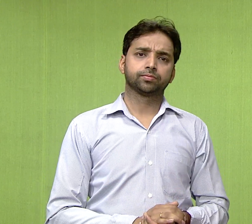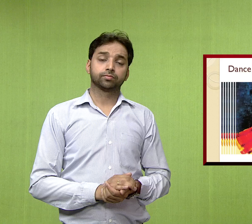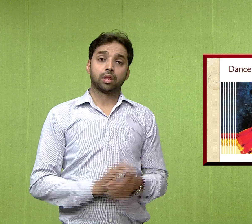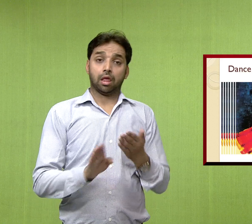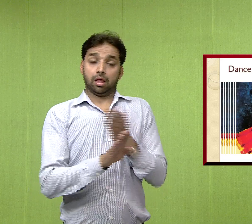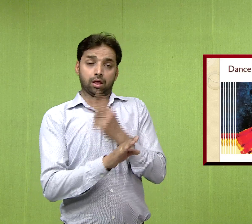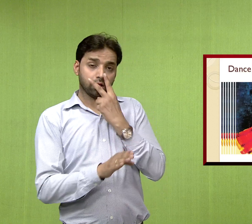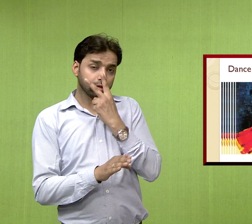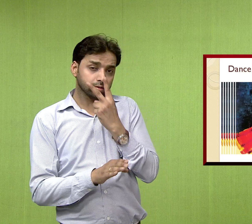let's say